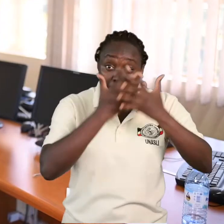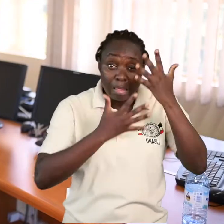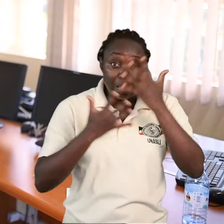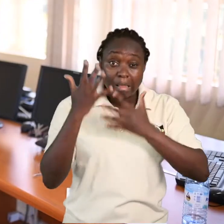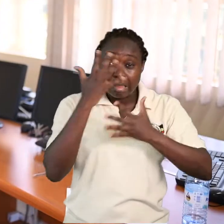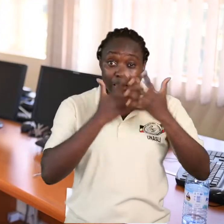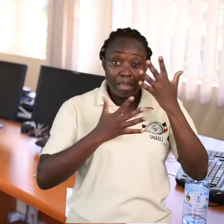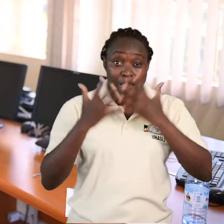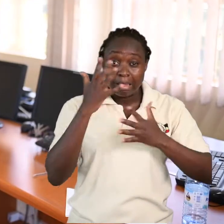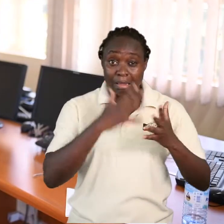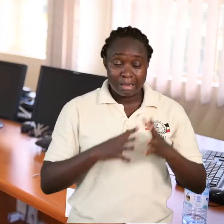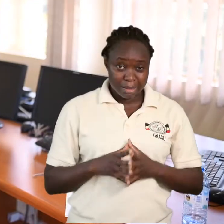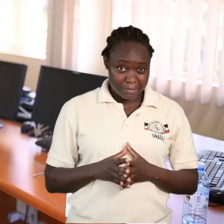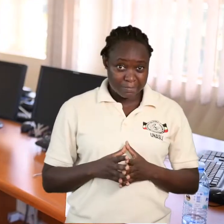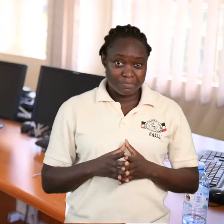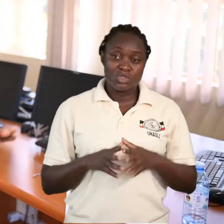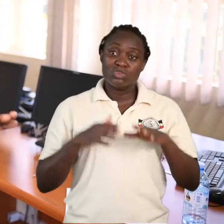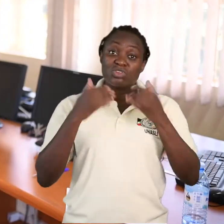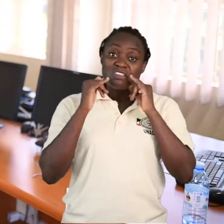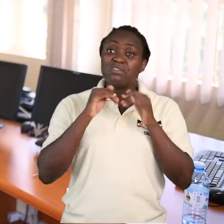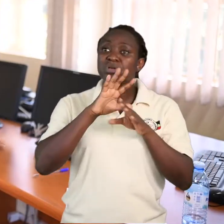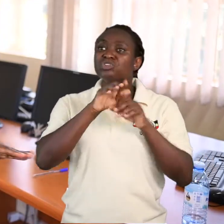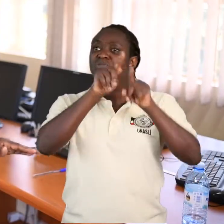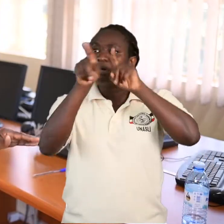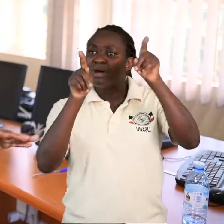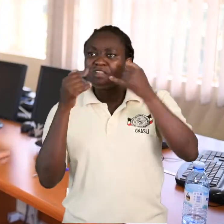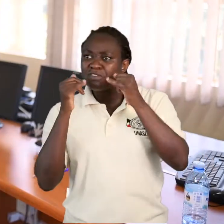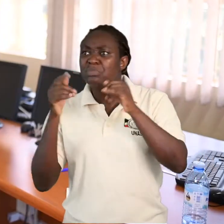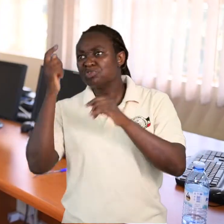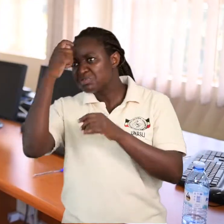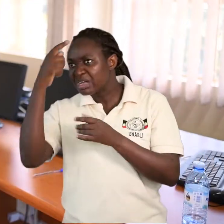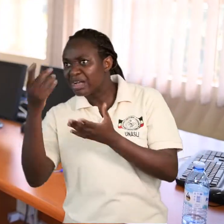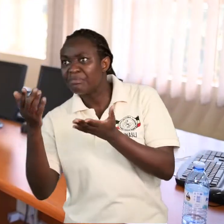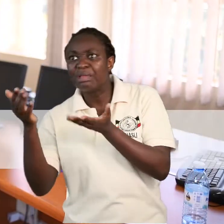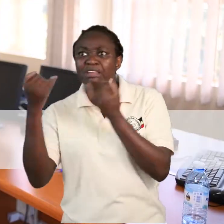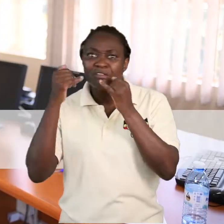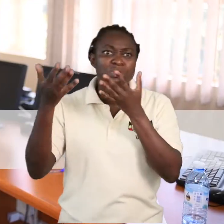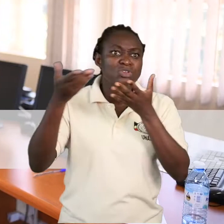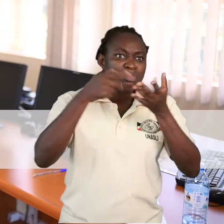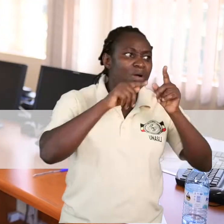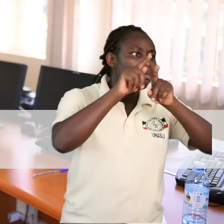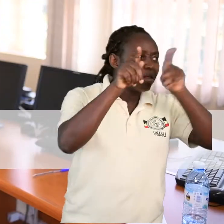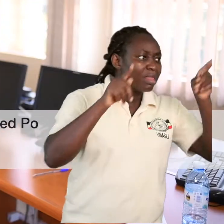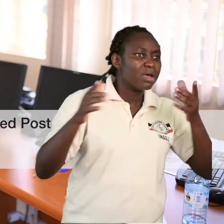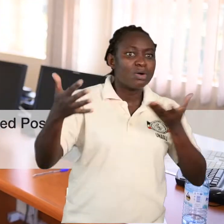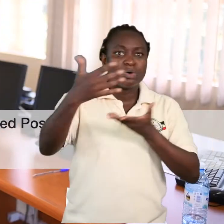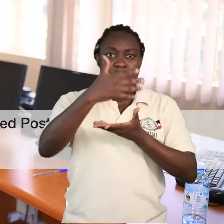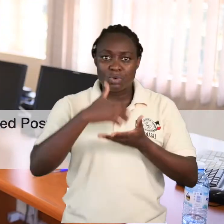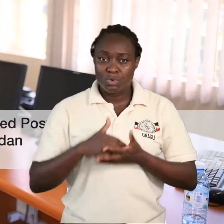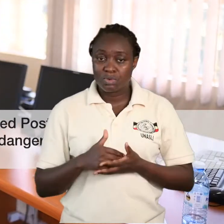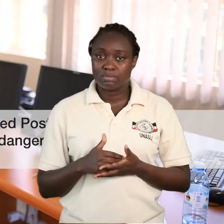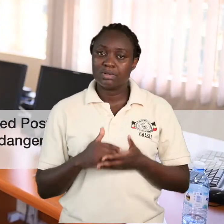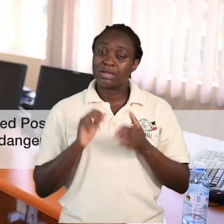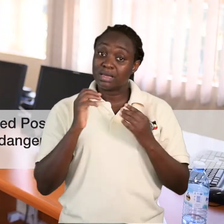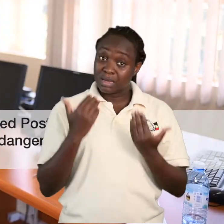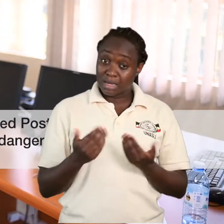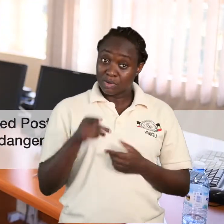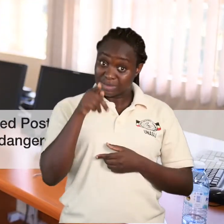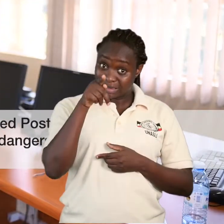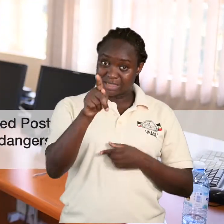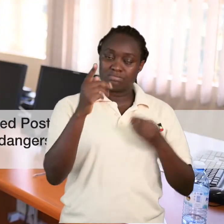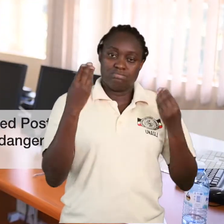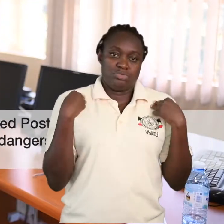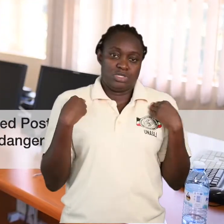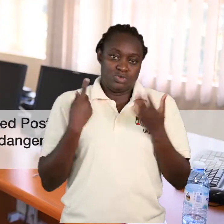you have gathered from reliable sources of the government and so on, I want you to design